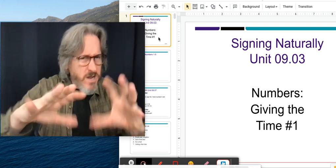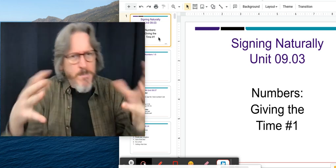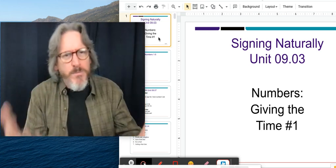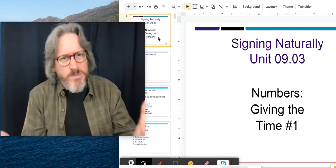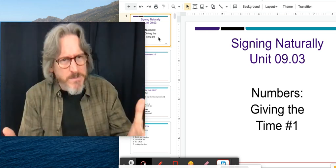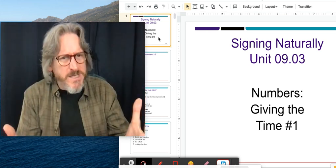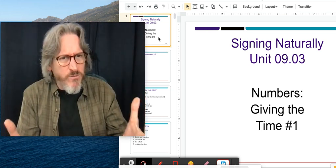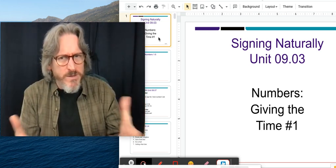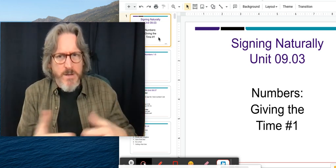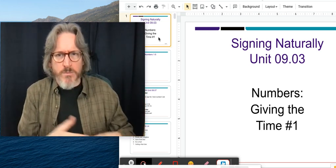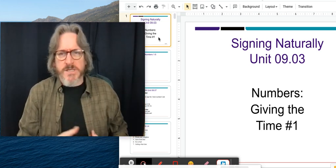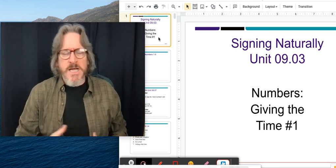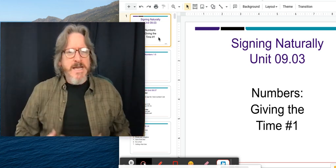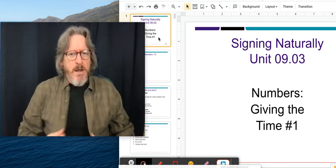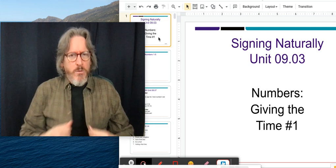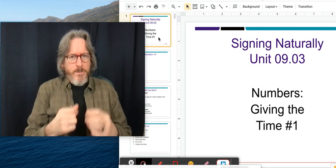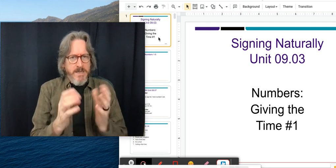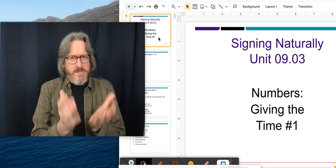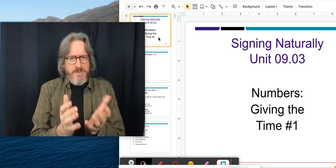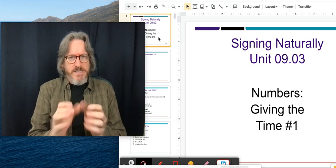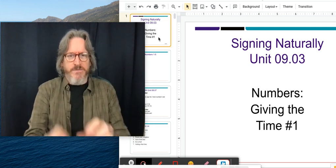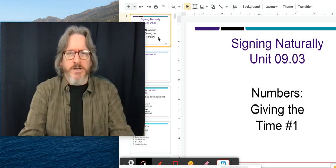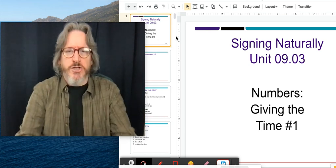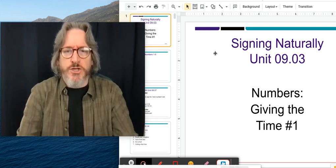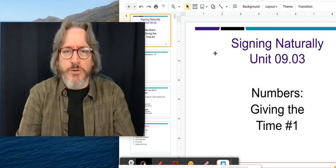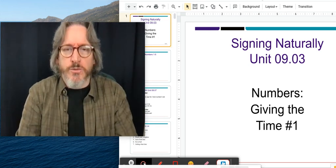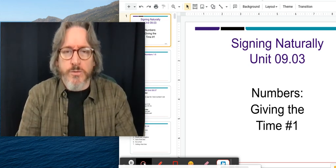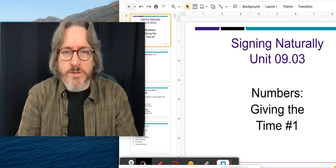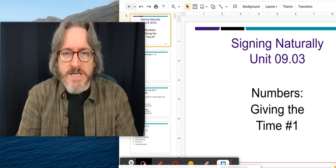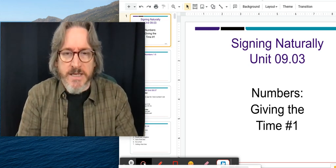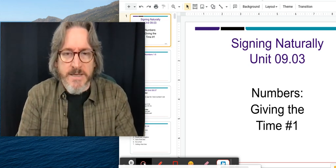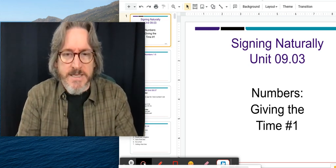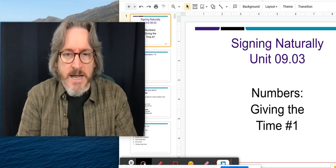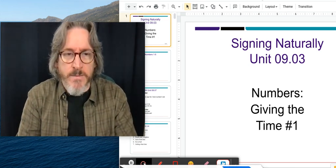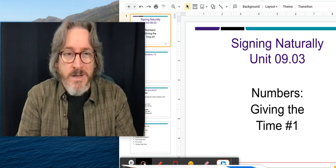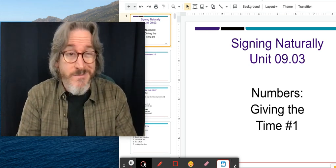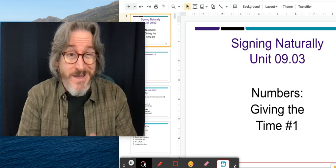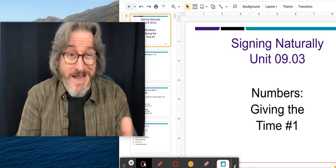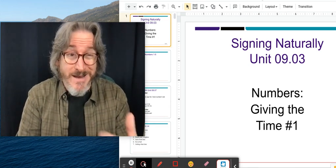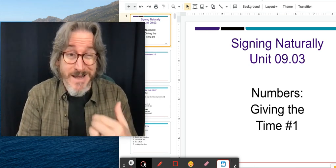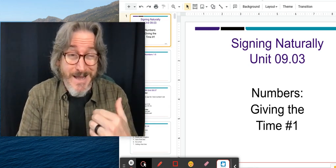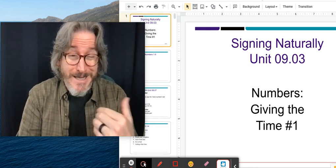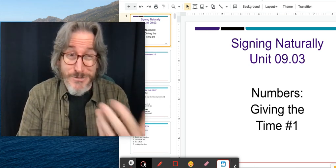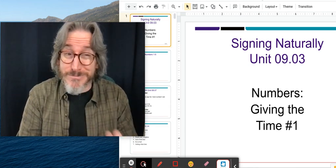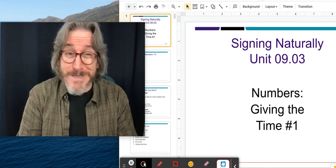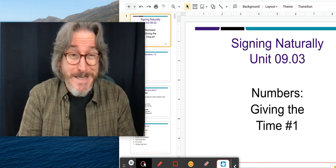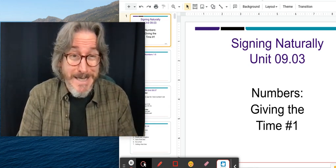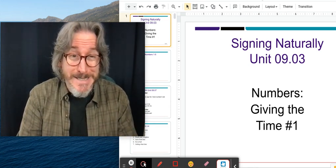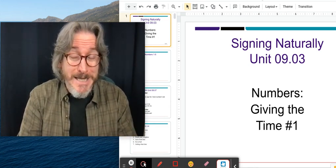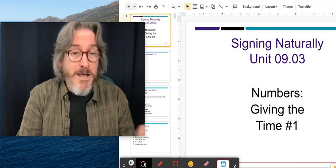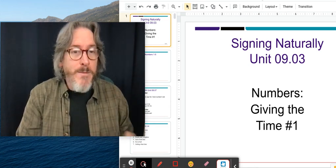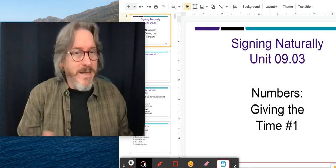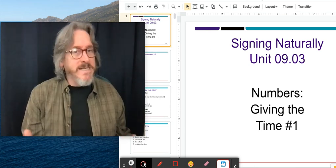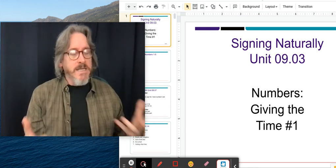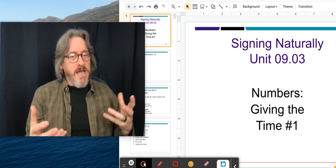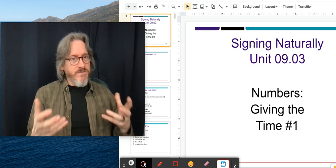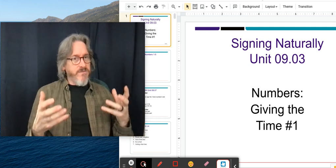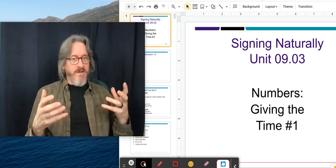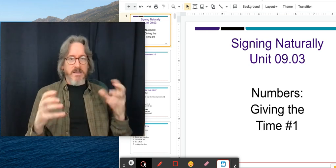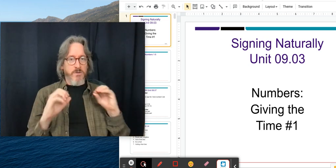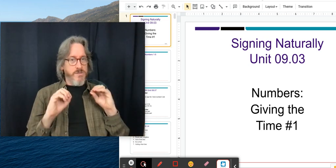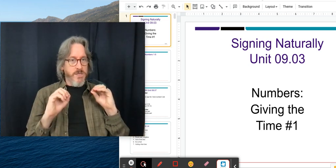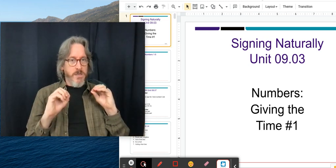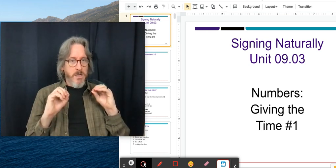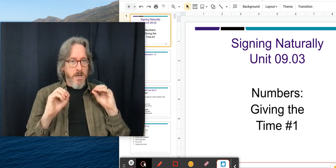some stuff with numbers. Now we're being specific to telling the time. And again, it's really easy because a lot of